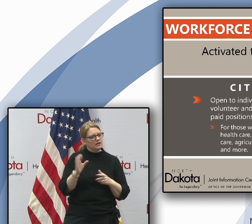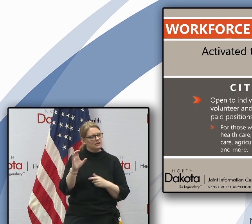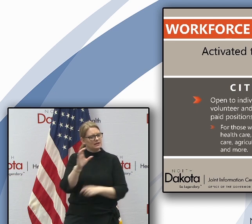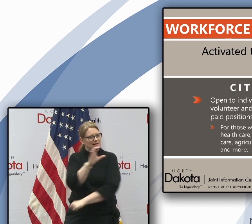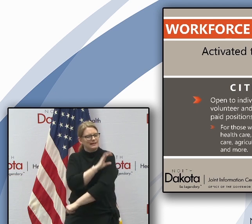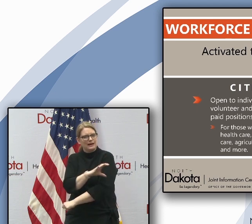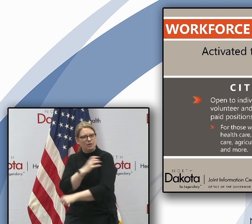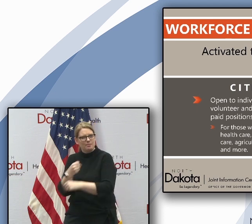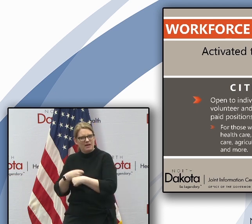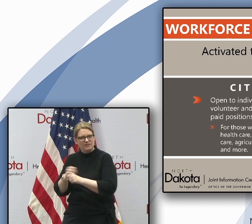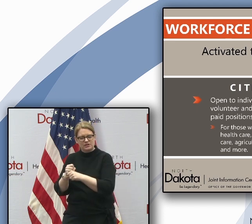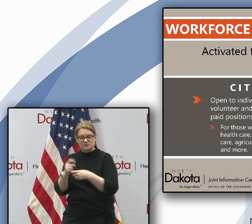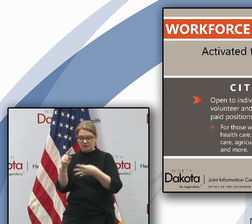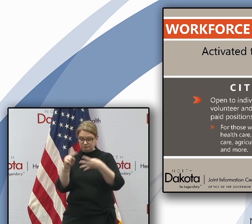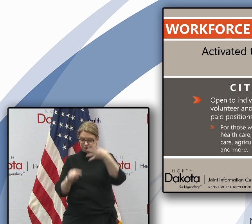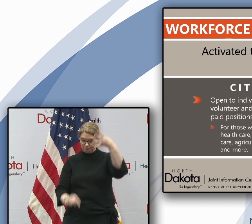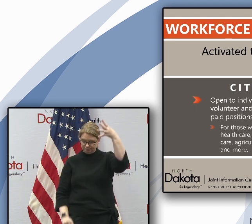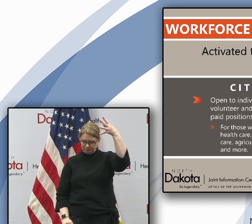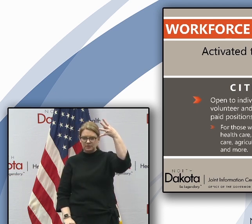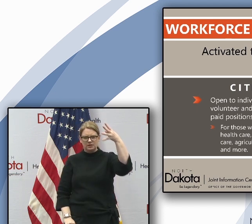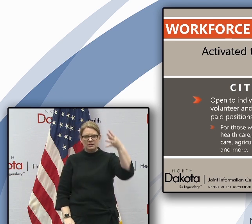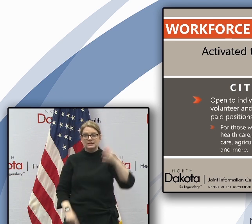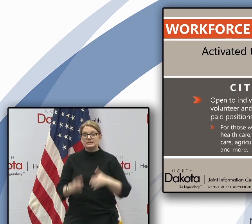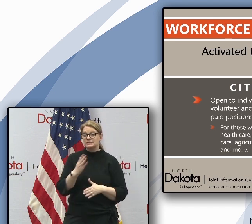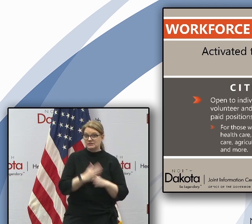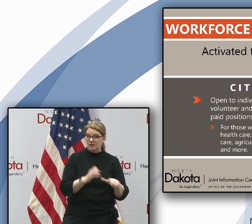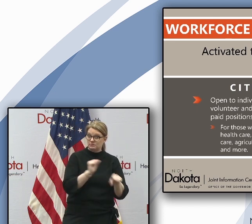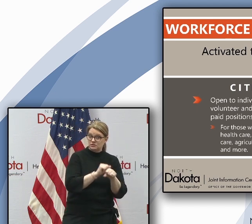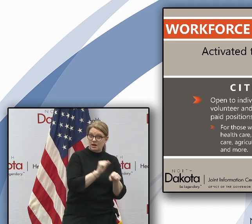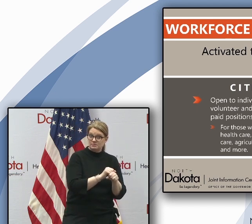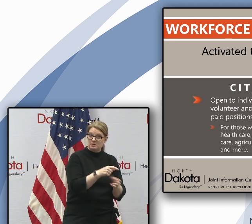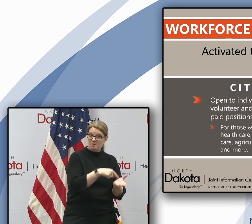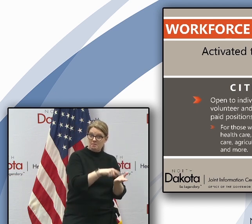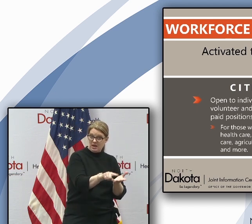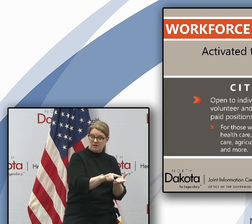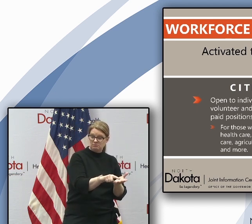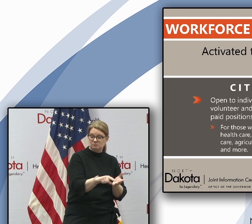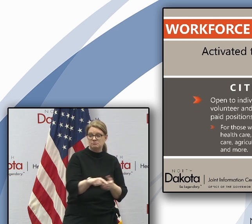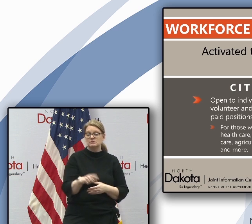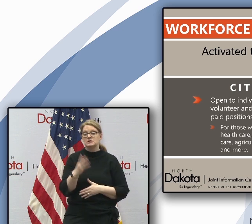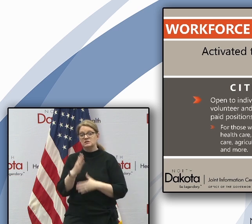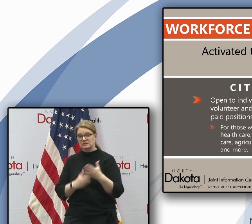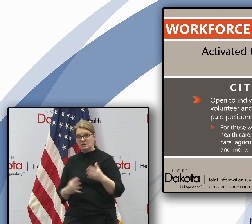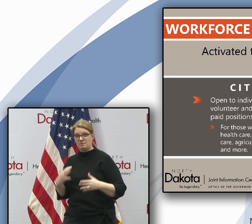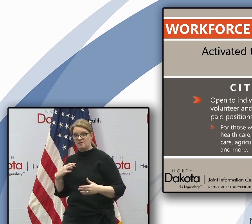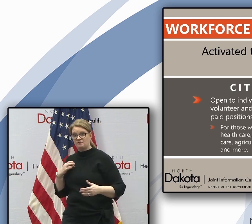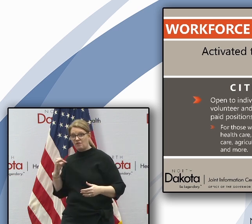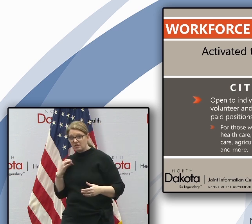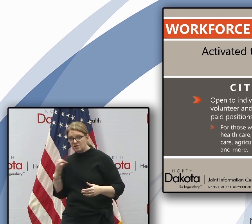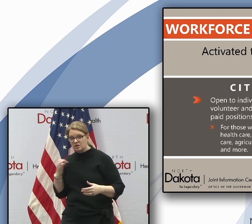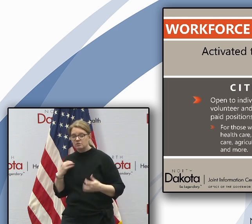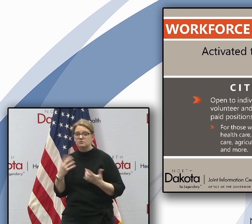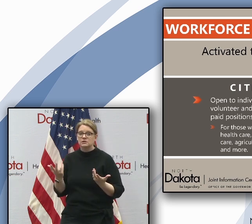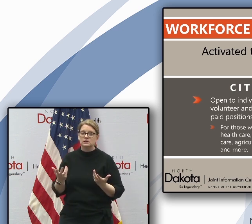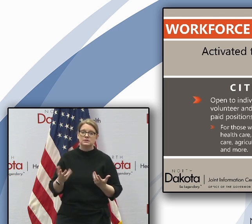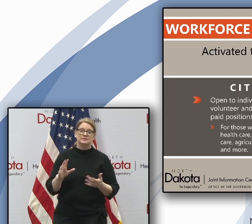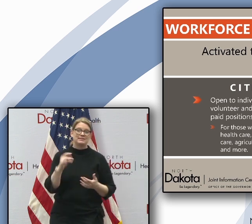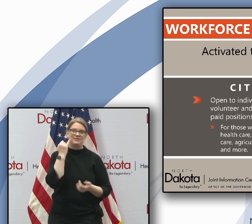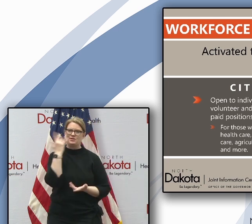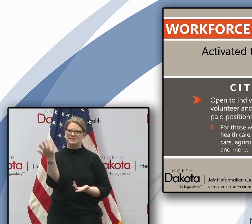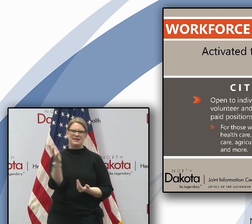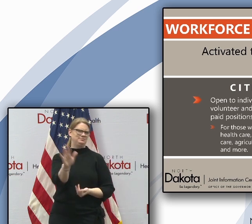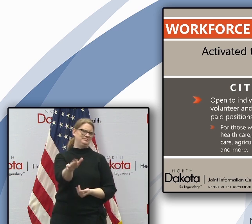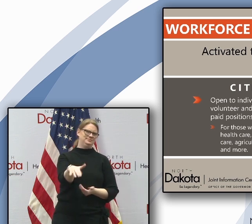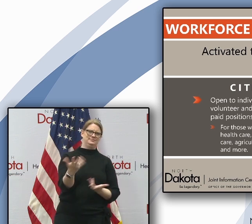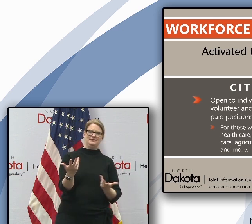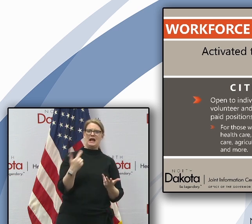whole range. And some of these jobs will be paid. Some of them are volunteer jobs, but whether you're just someone who wants to say, hey, I want to help